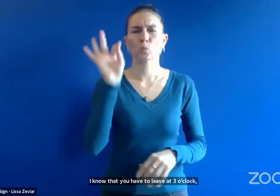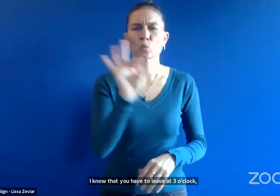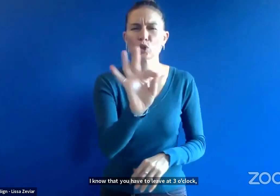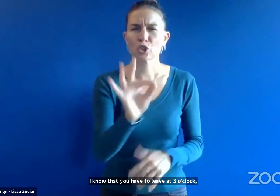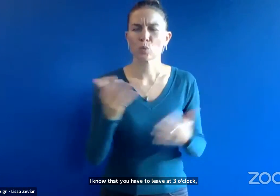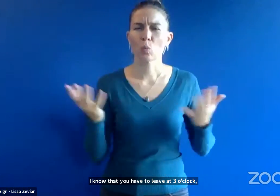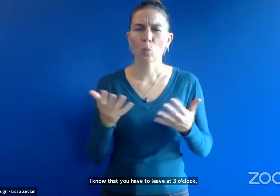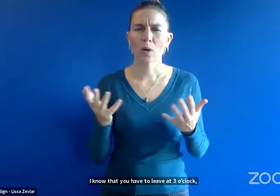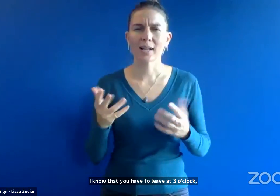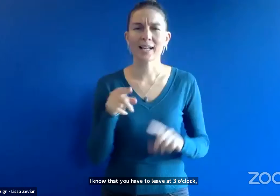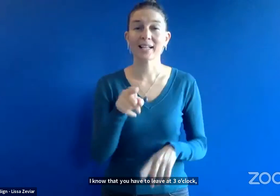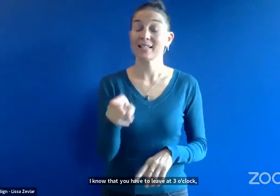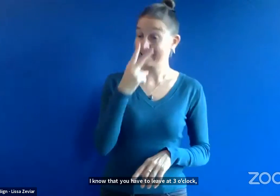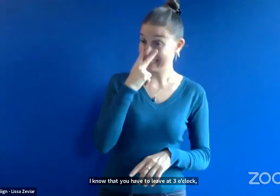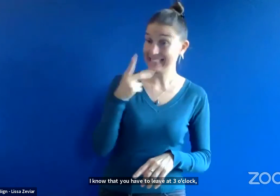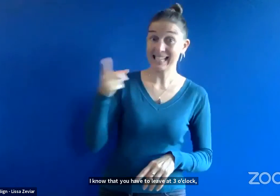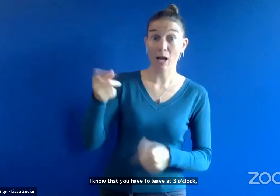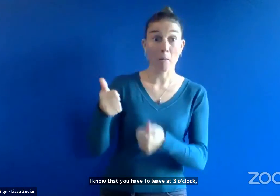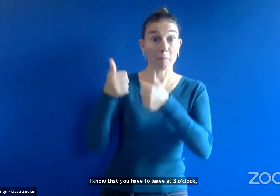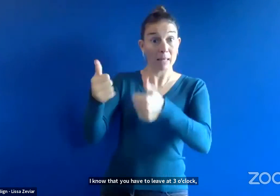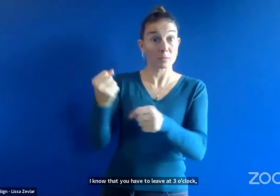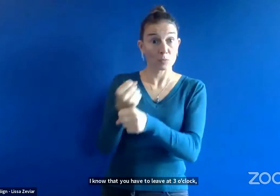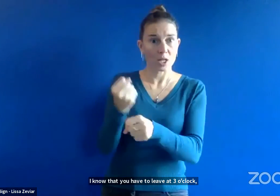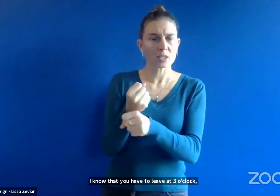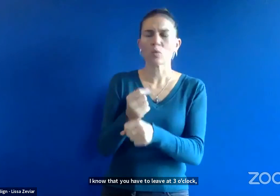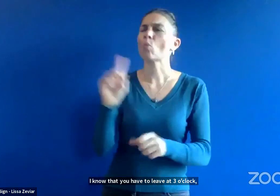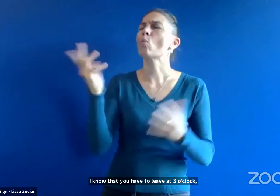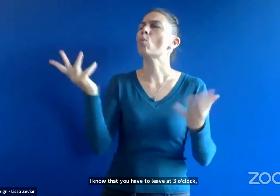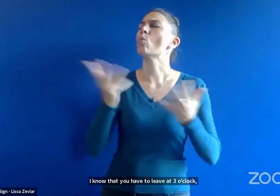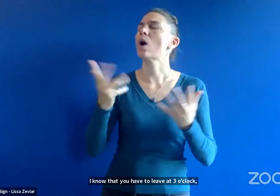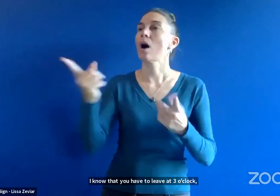that you heard in the presentations?